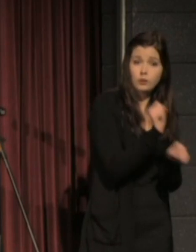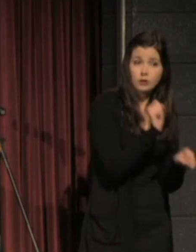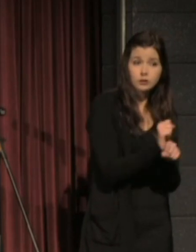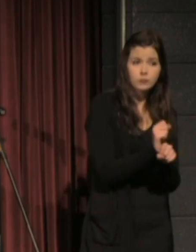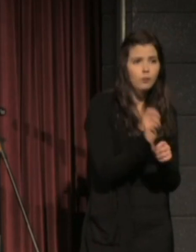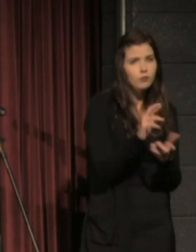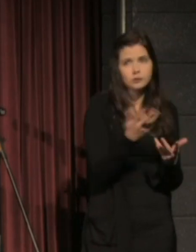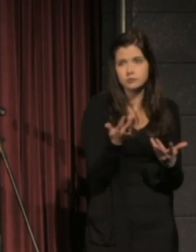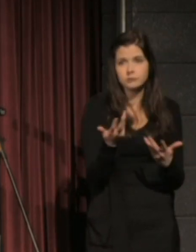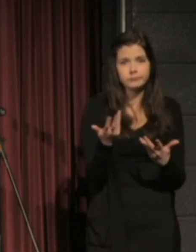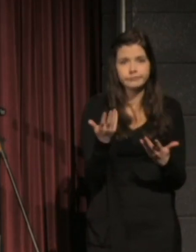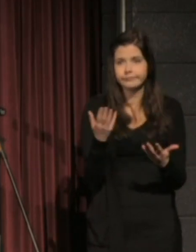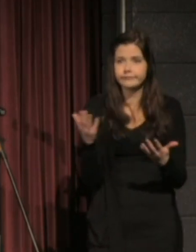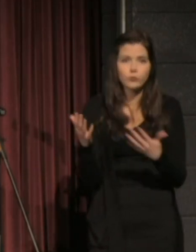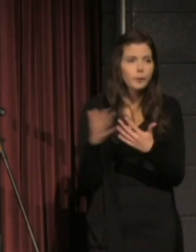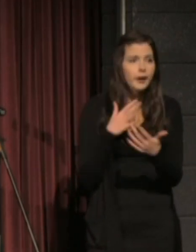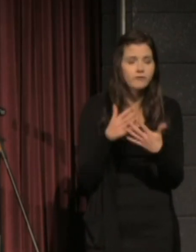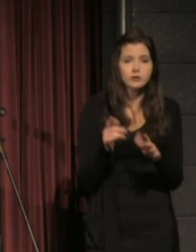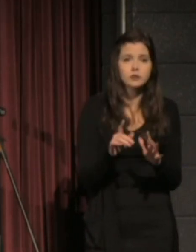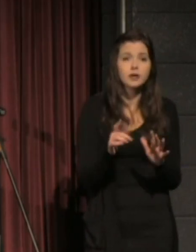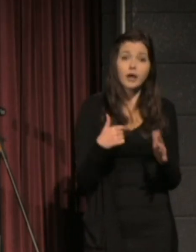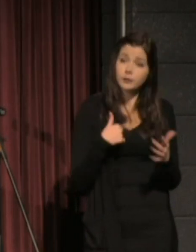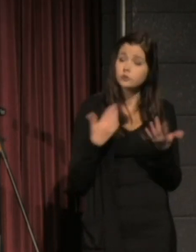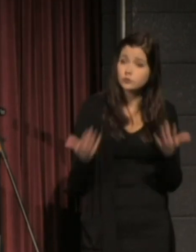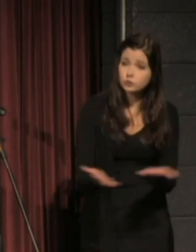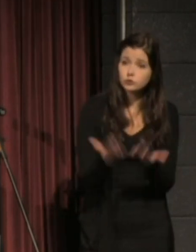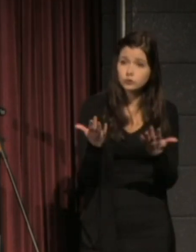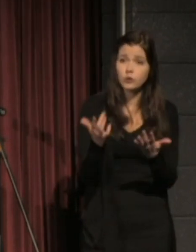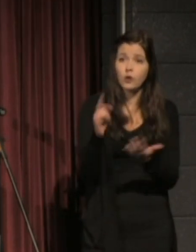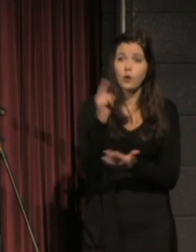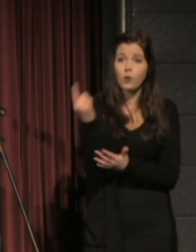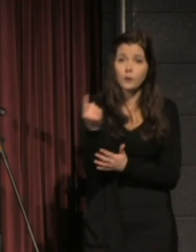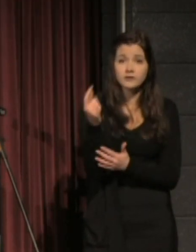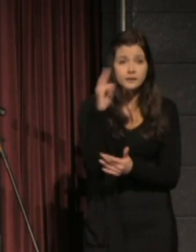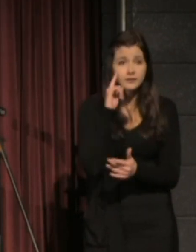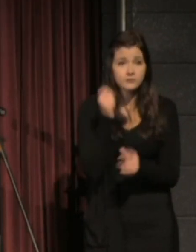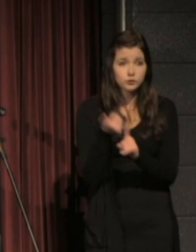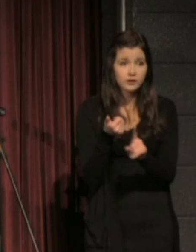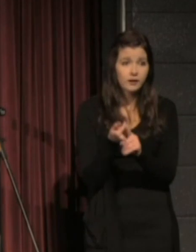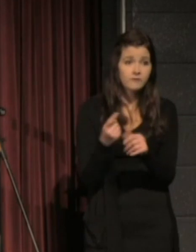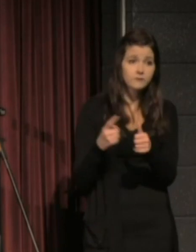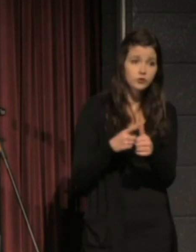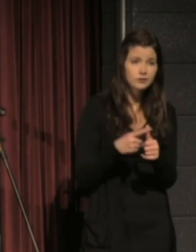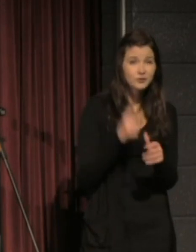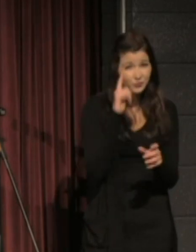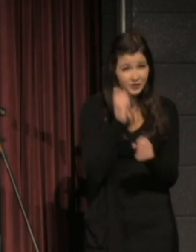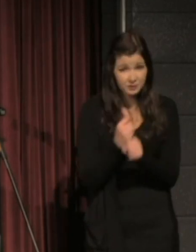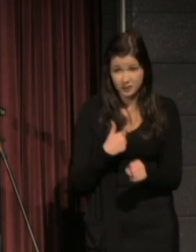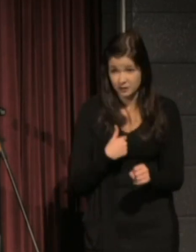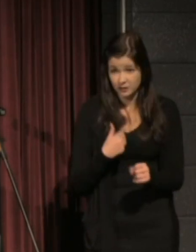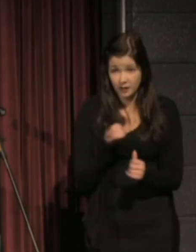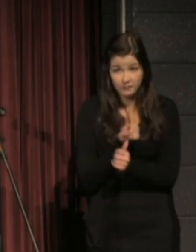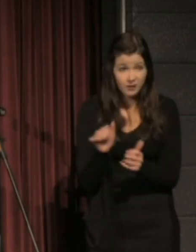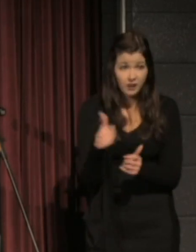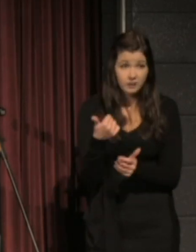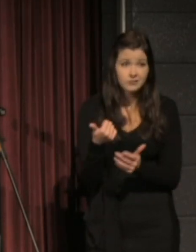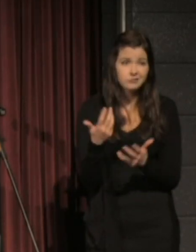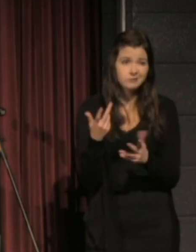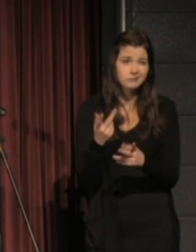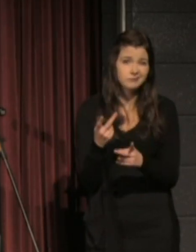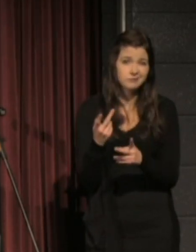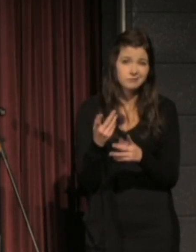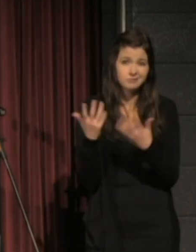or anywhere in between, I cannot urge you enough to always put your well-being first. Trust me, everything else will work itself